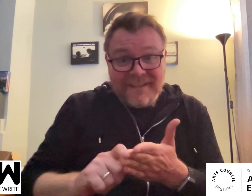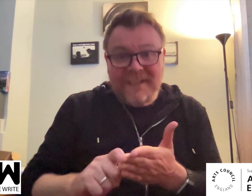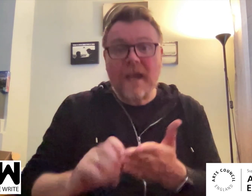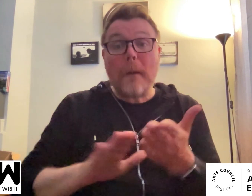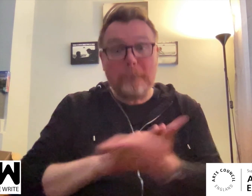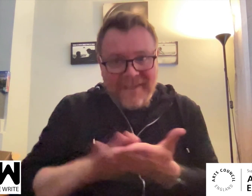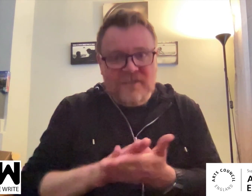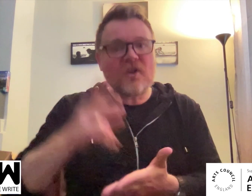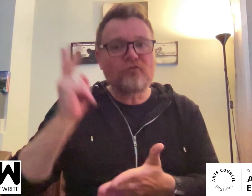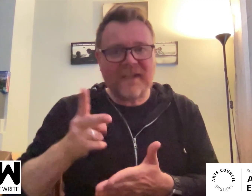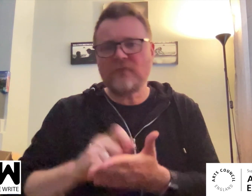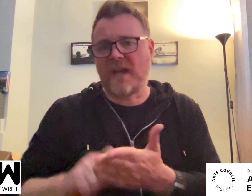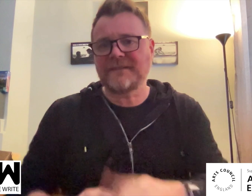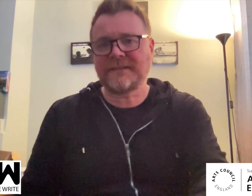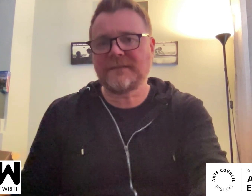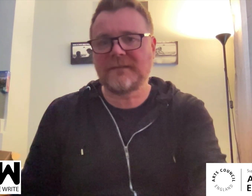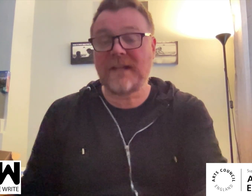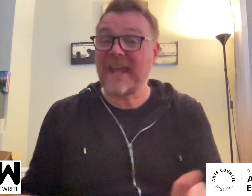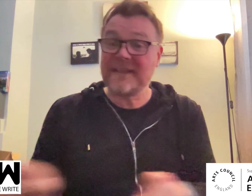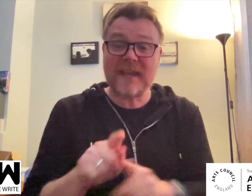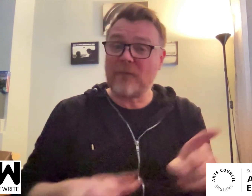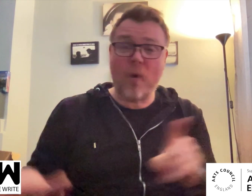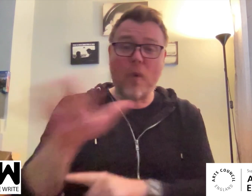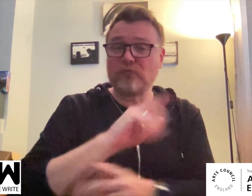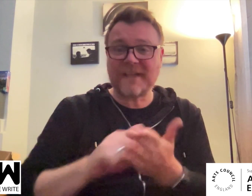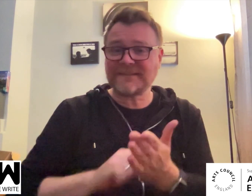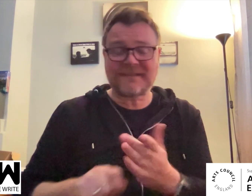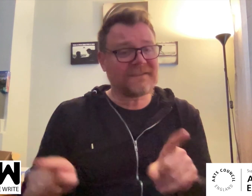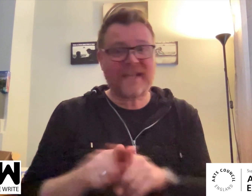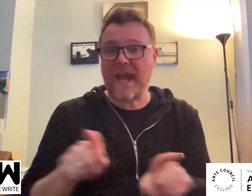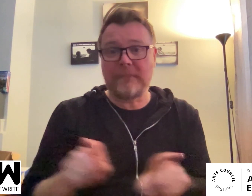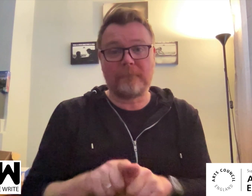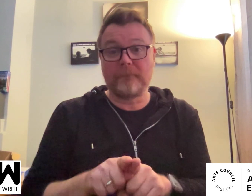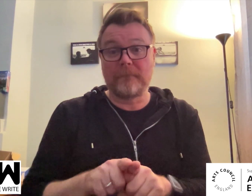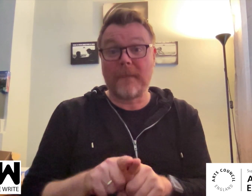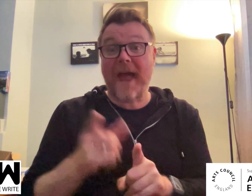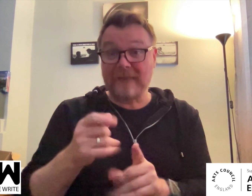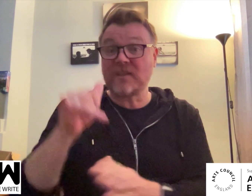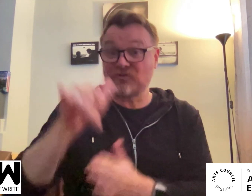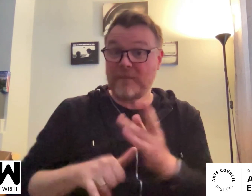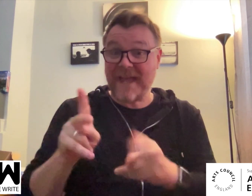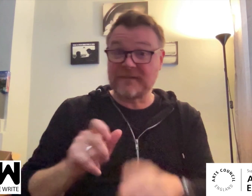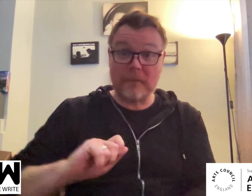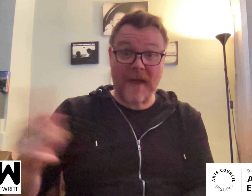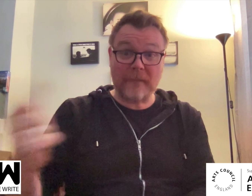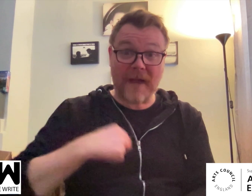Writing is rewriting. That's the point. All writers, it's the same deal. They send